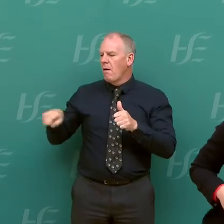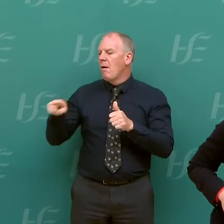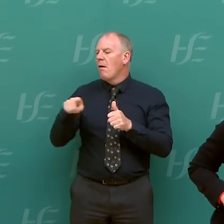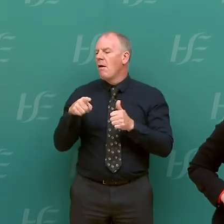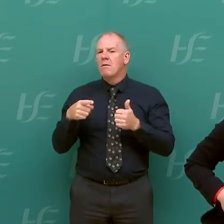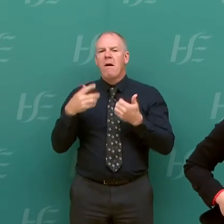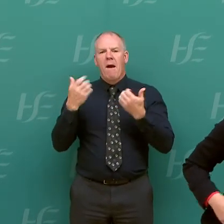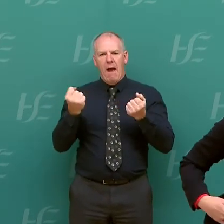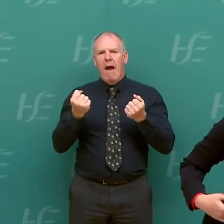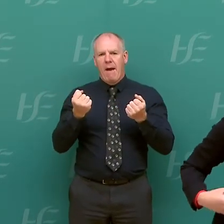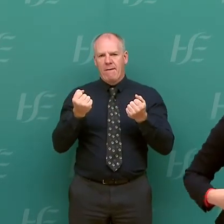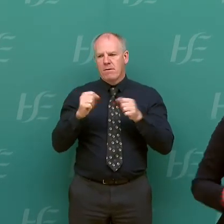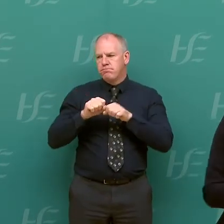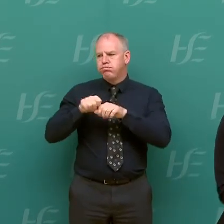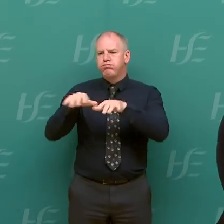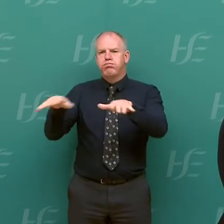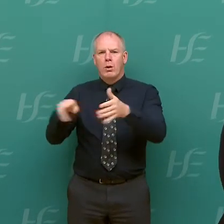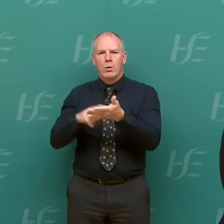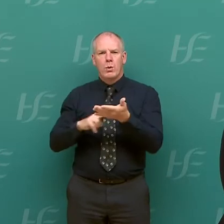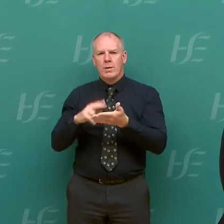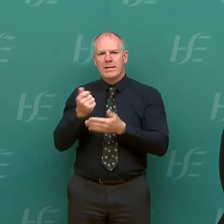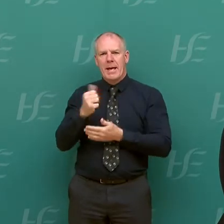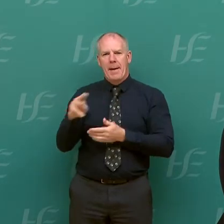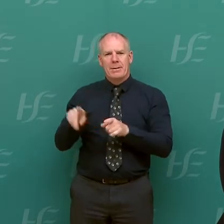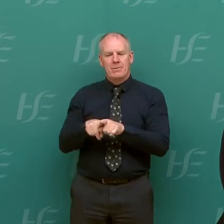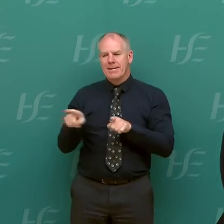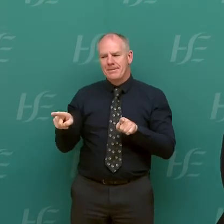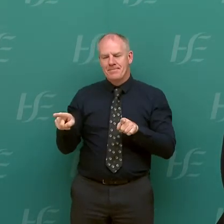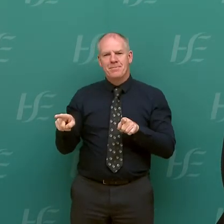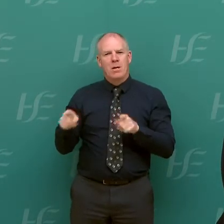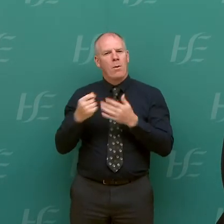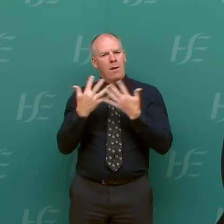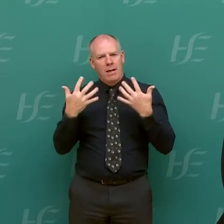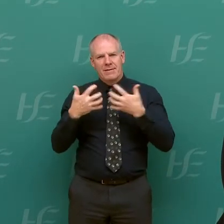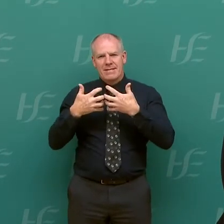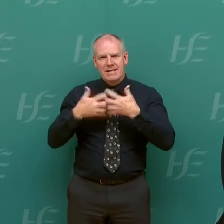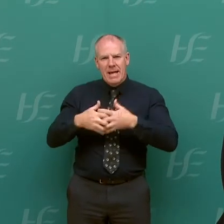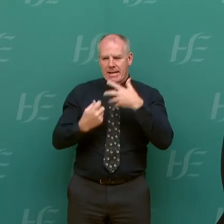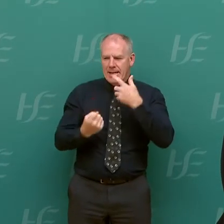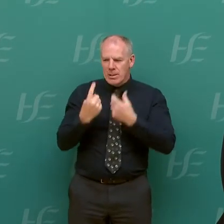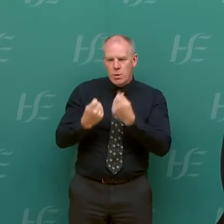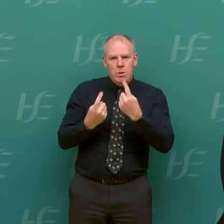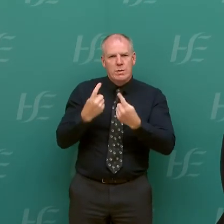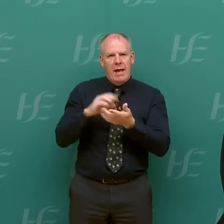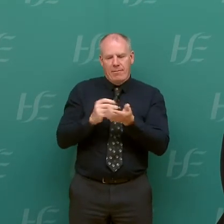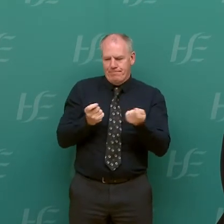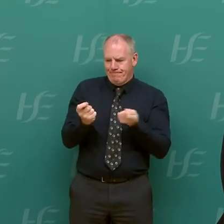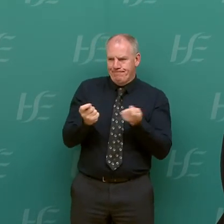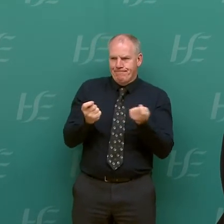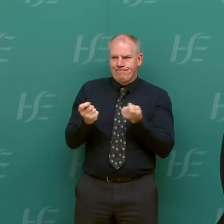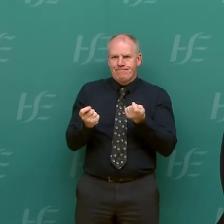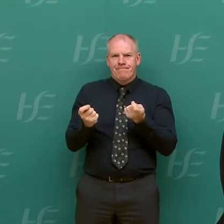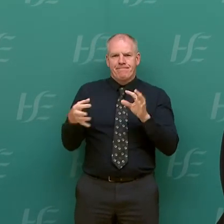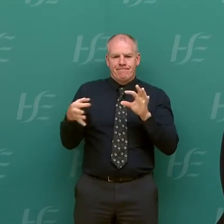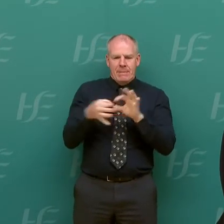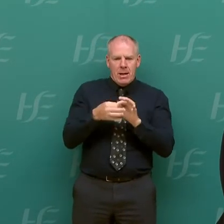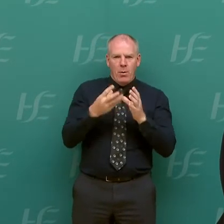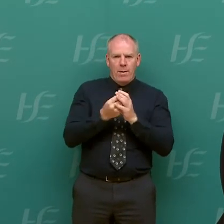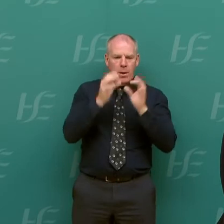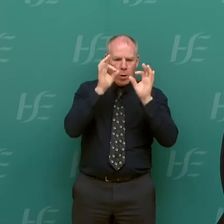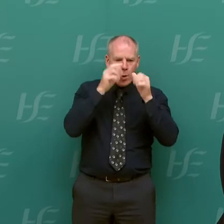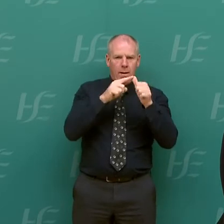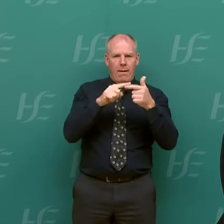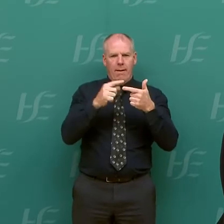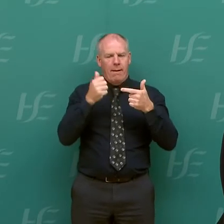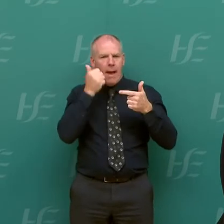have rolled out significantly in terms of the app. So there is technical issues you have to manage between the interface between Google and